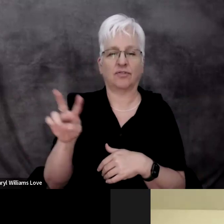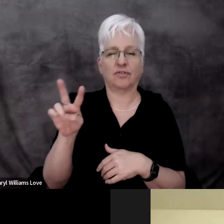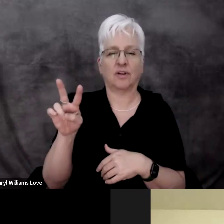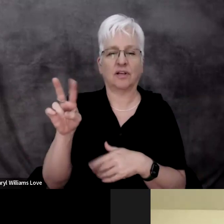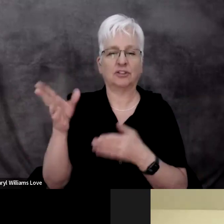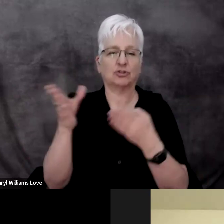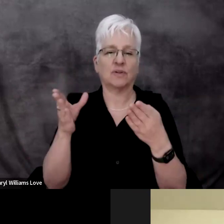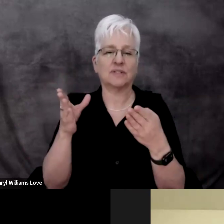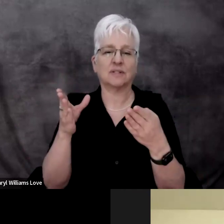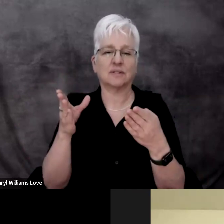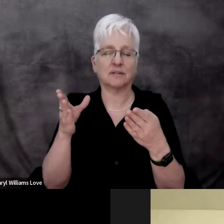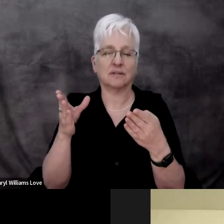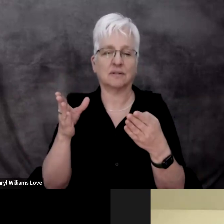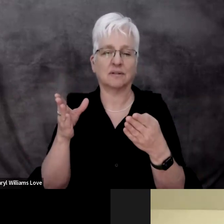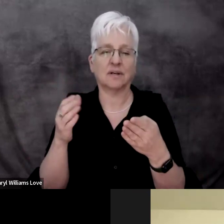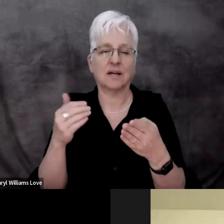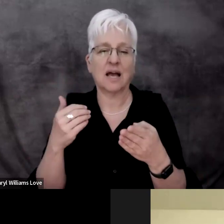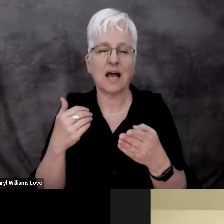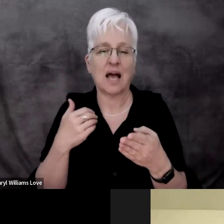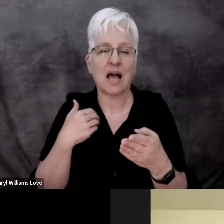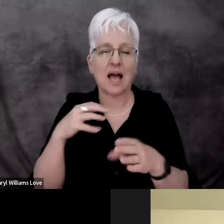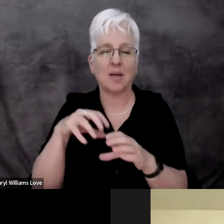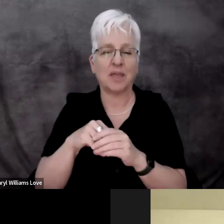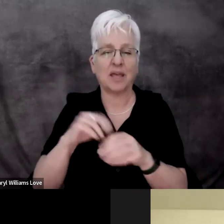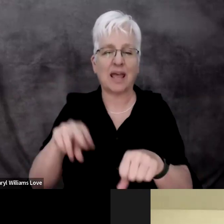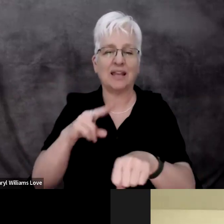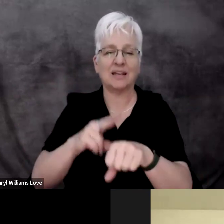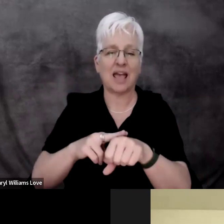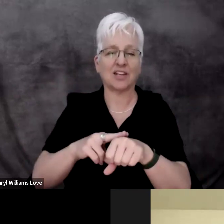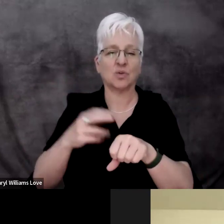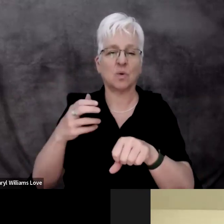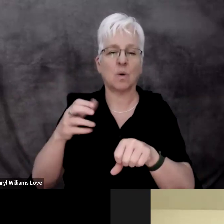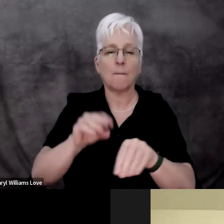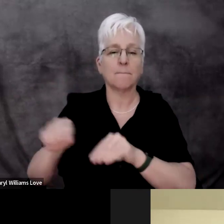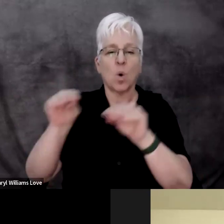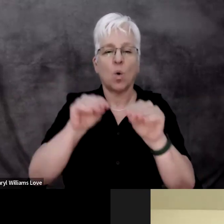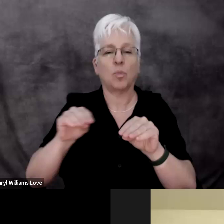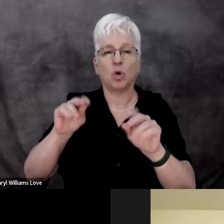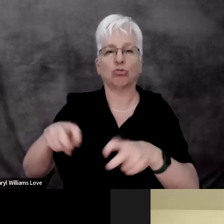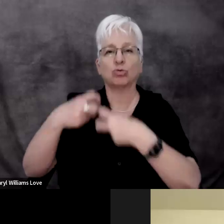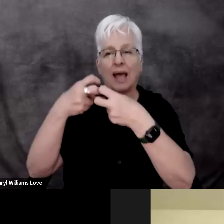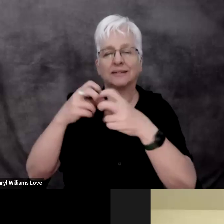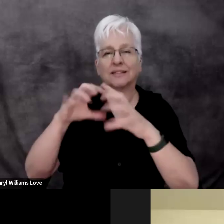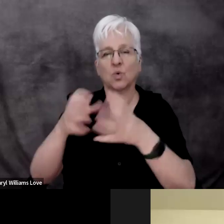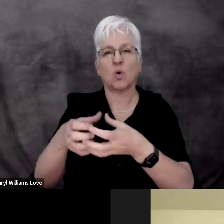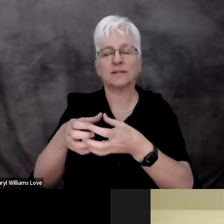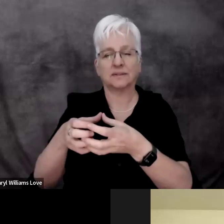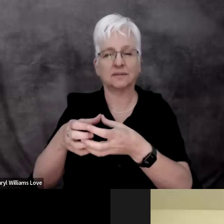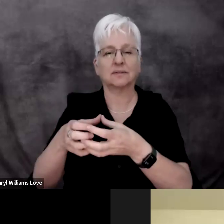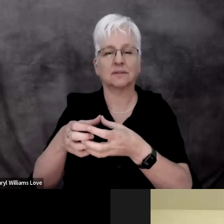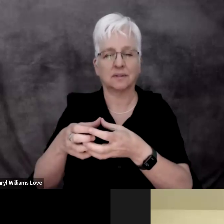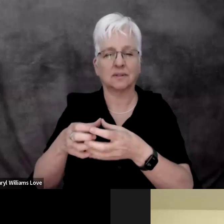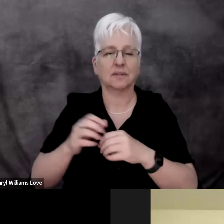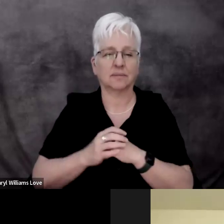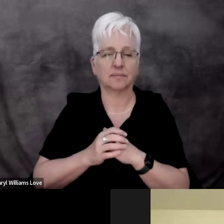a national mobile crisis responders course on working with people with IDD, and have presented it the last 2 to 3 years to people from